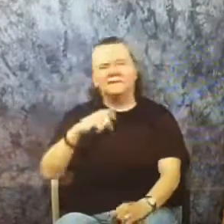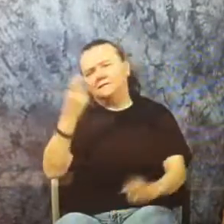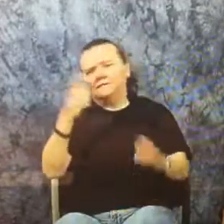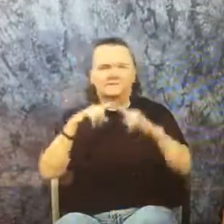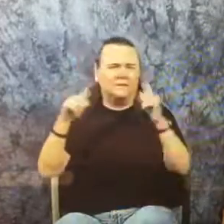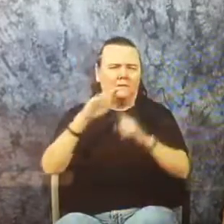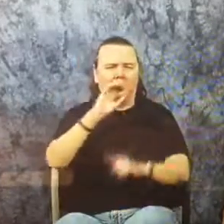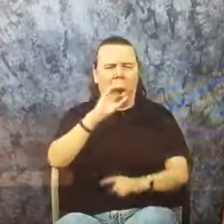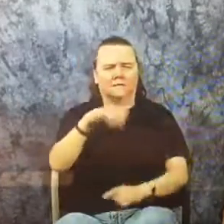excited,